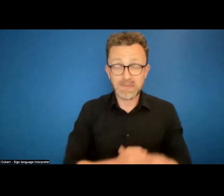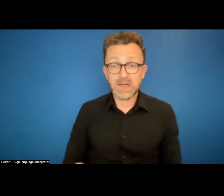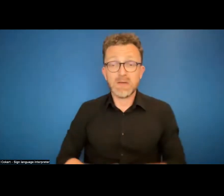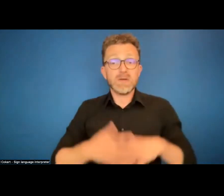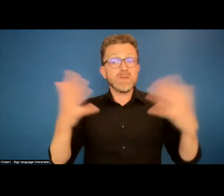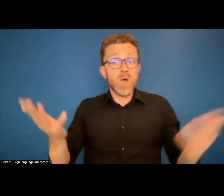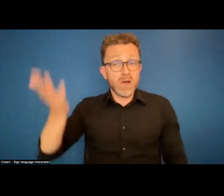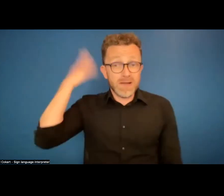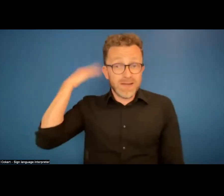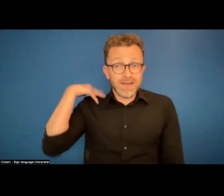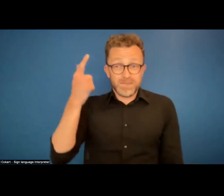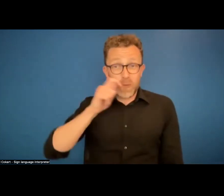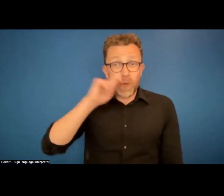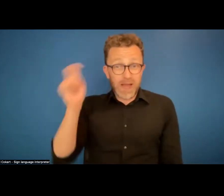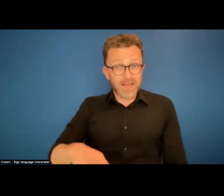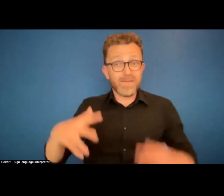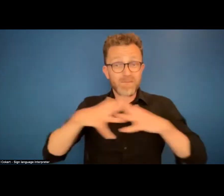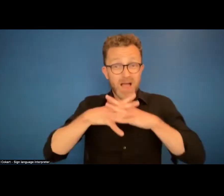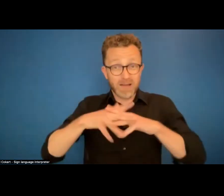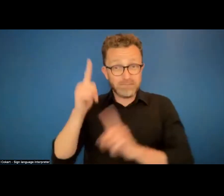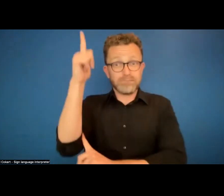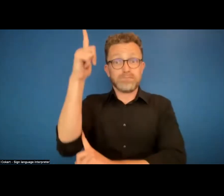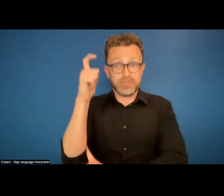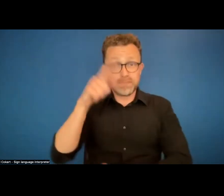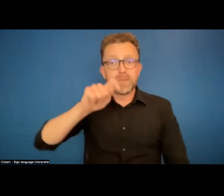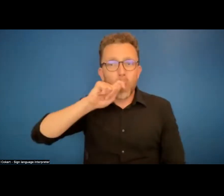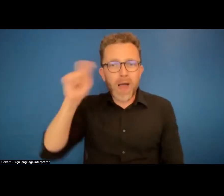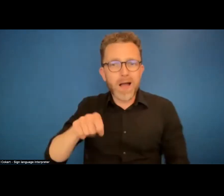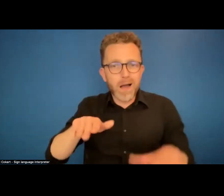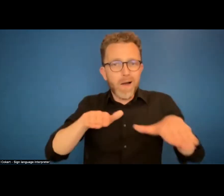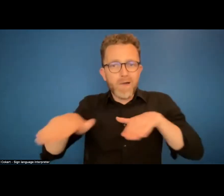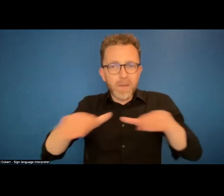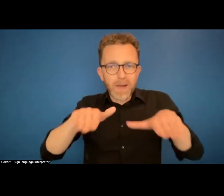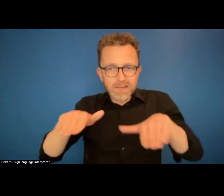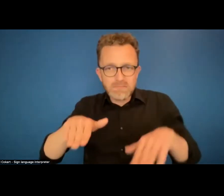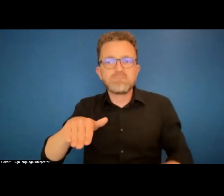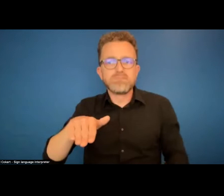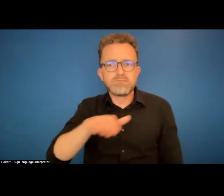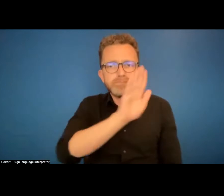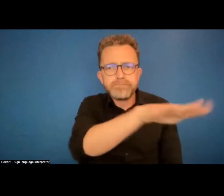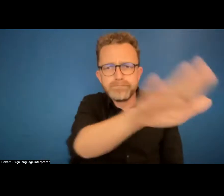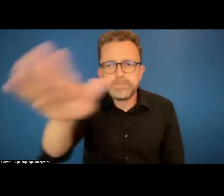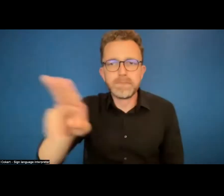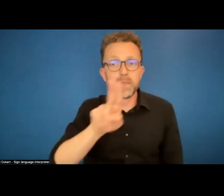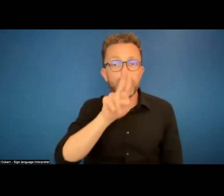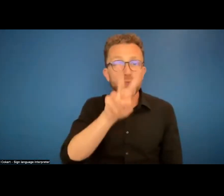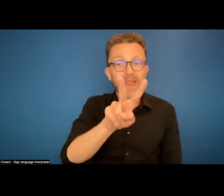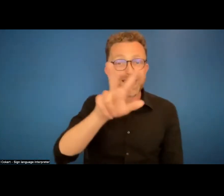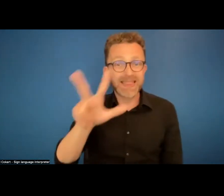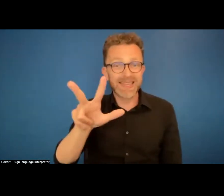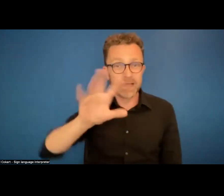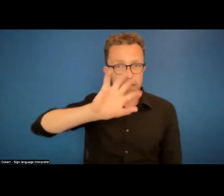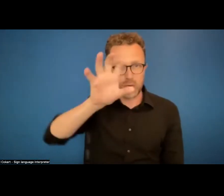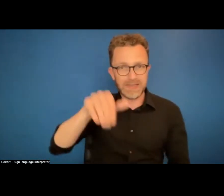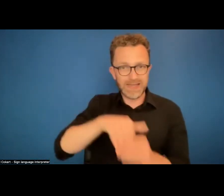rights from vulnerable categories. What we know from before the war, official records